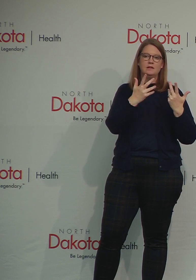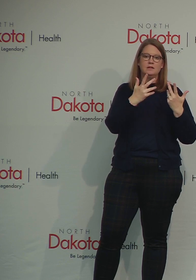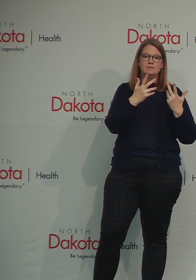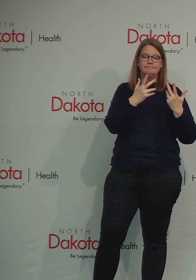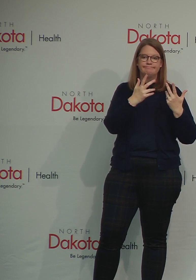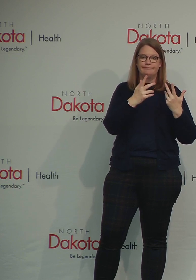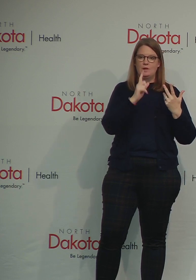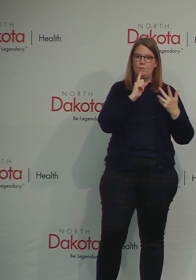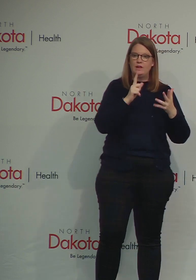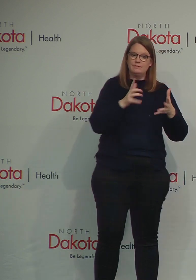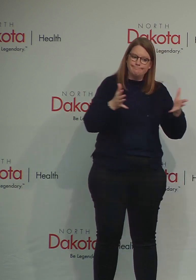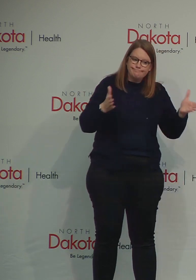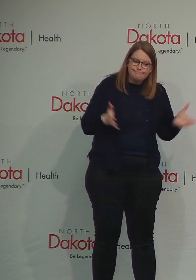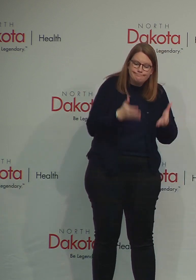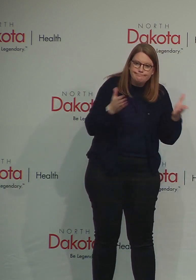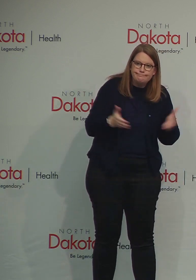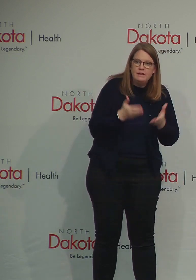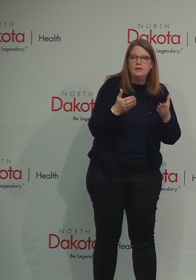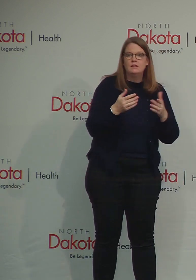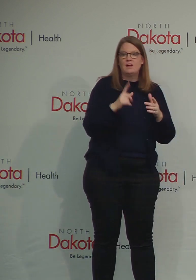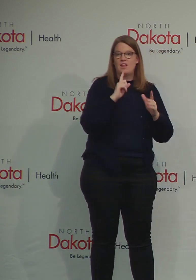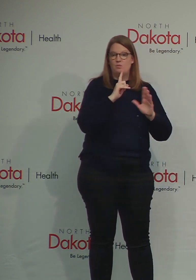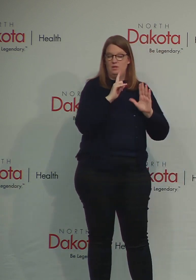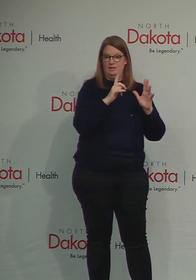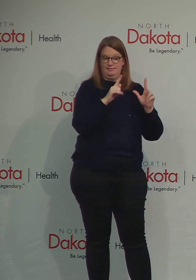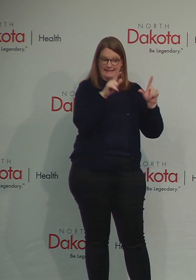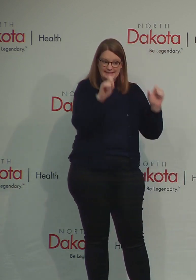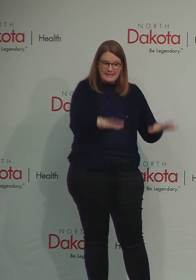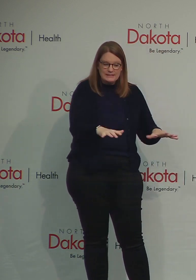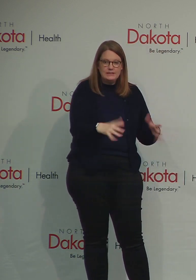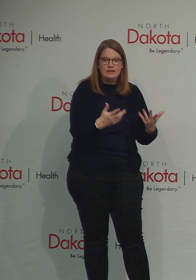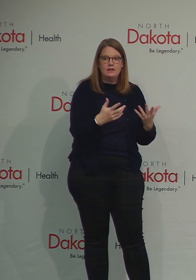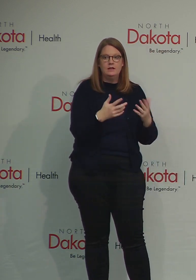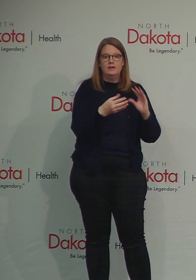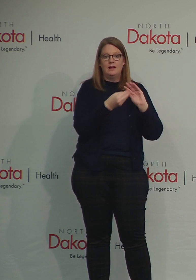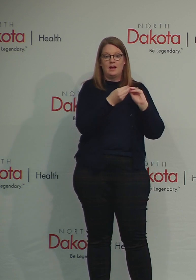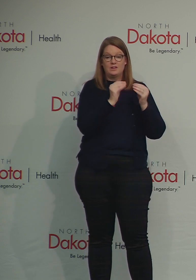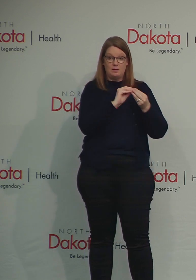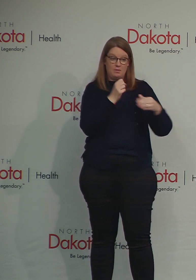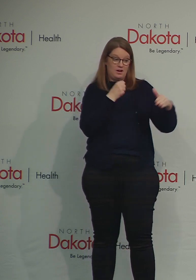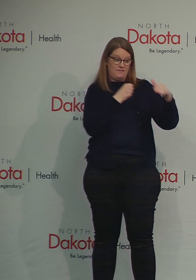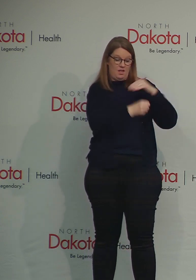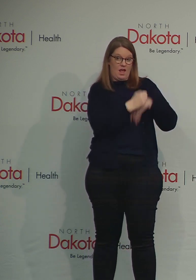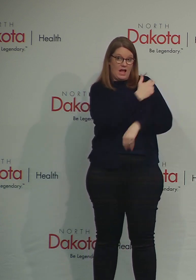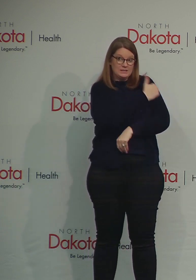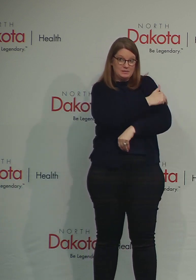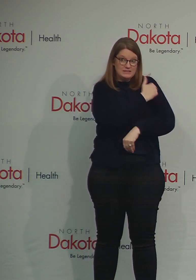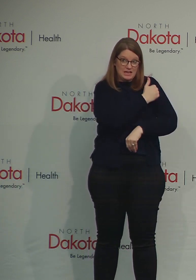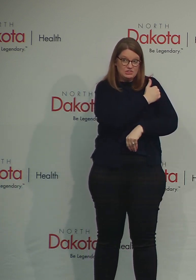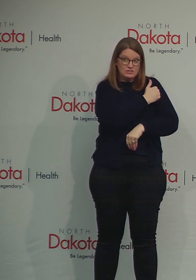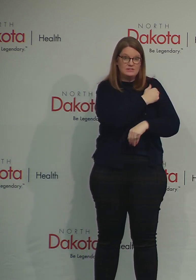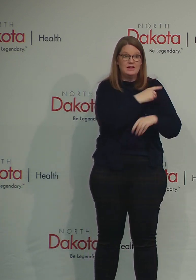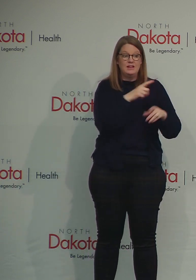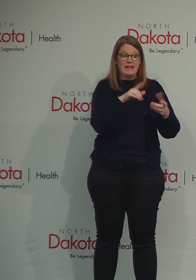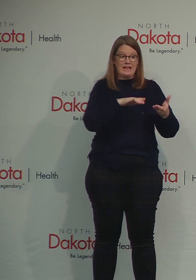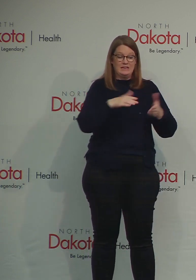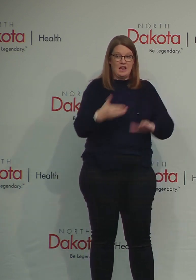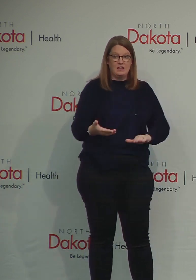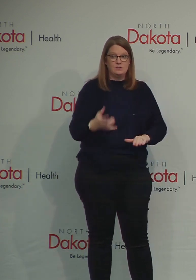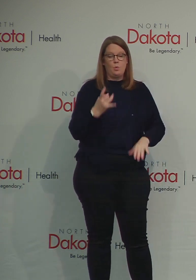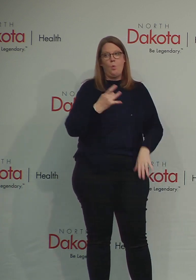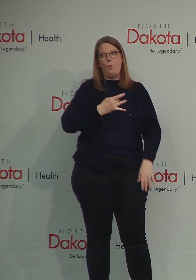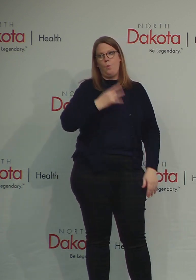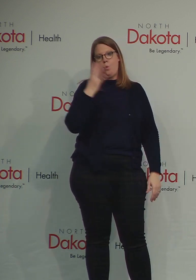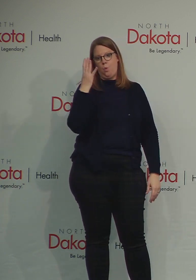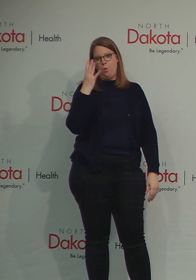efforts that we had in terms of all the great testing we're doing. Our hospitalizations and deaths remain far too high. We'll